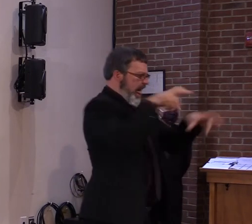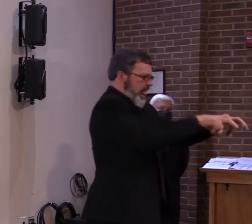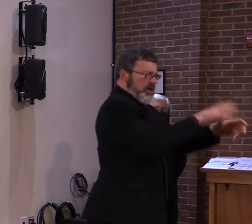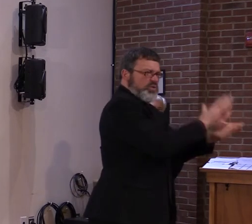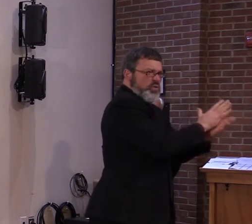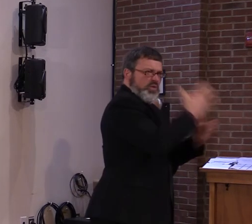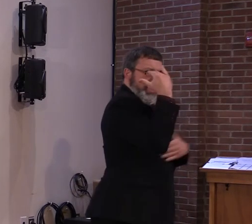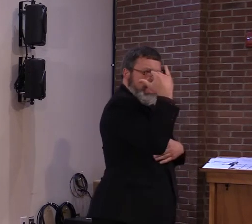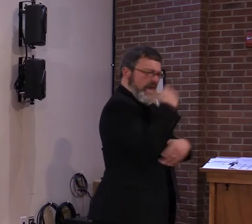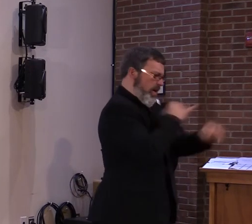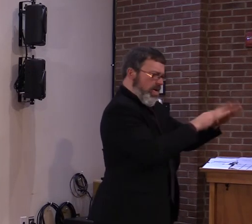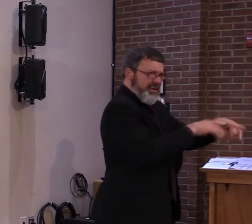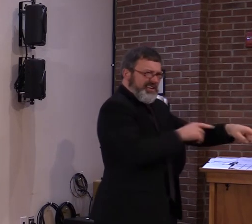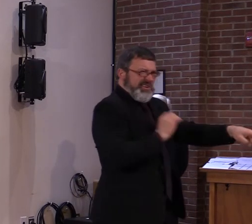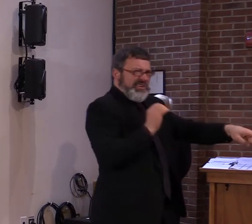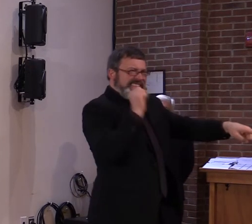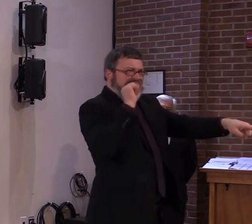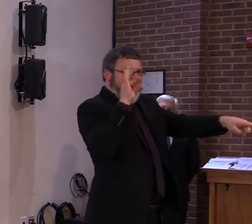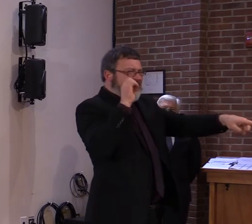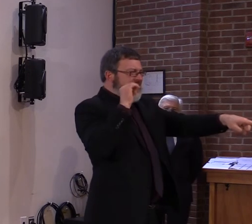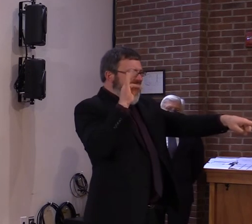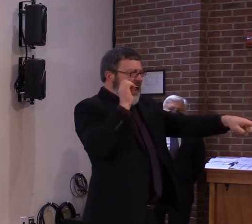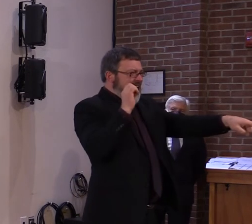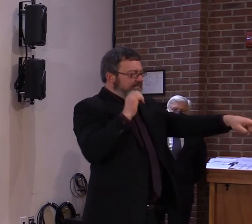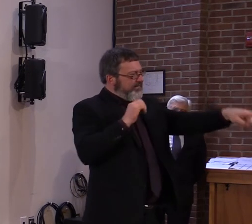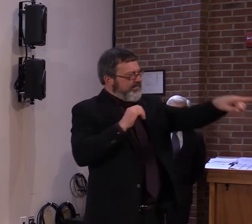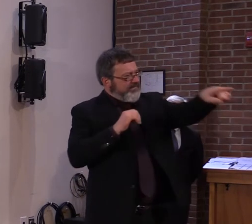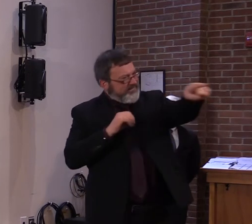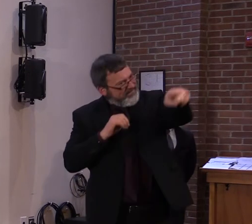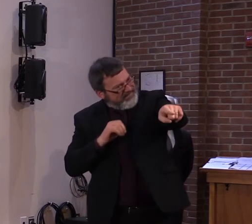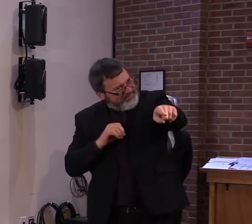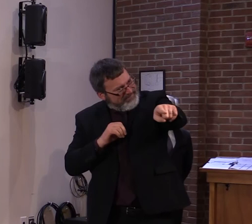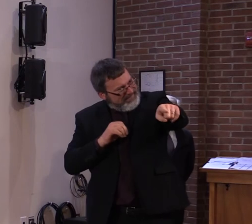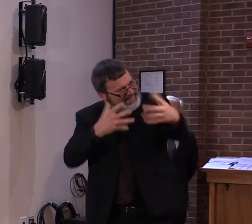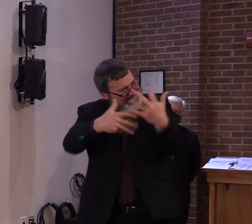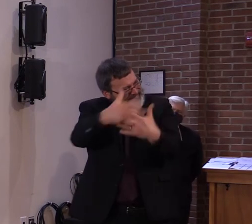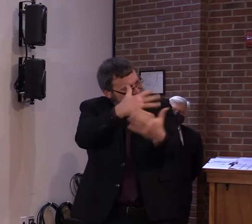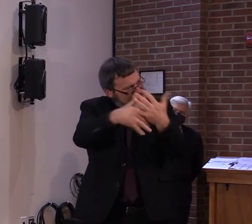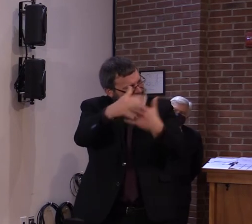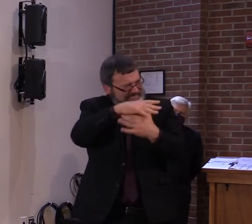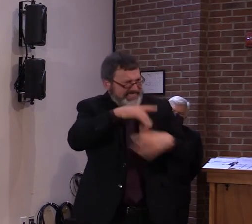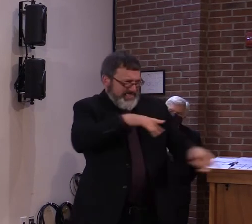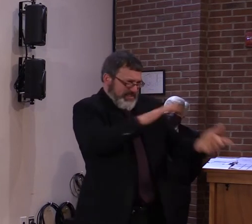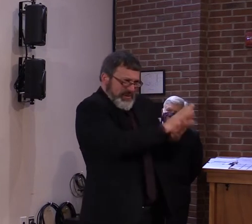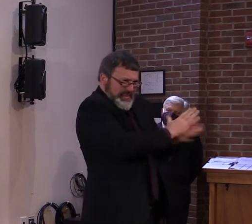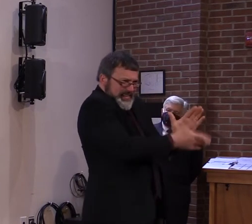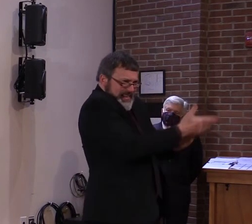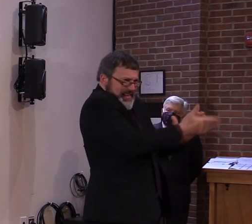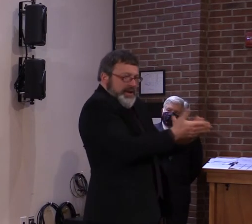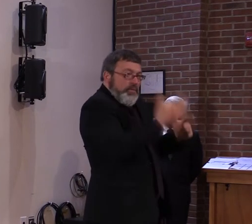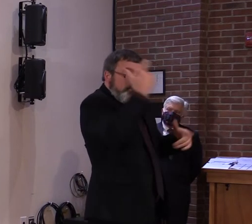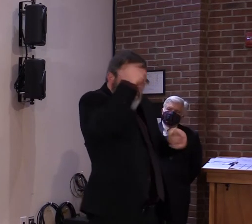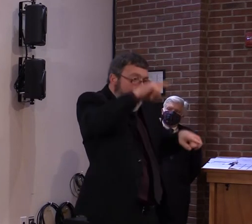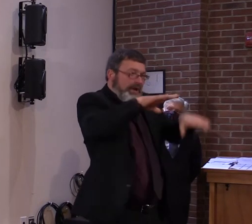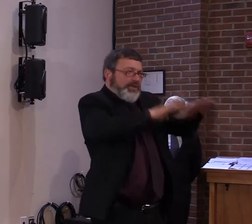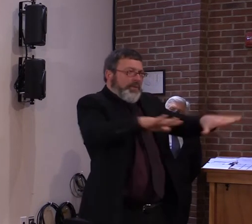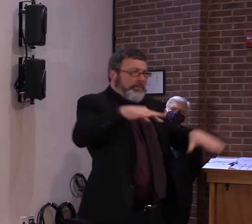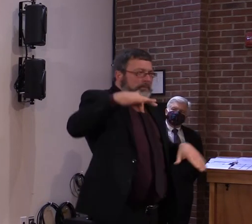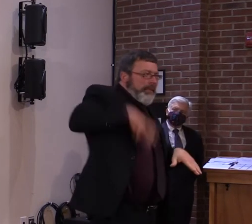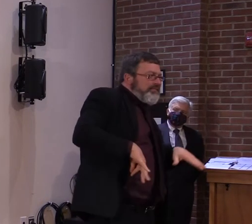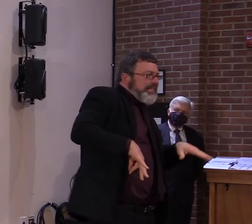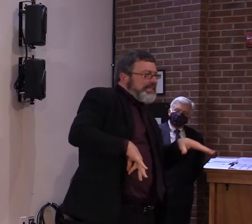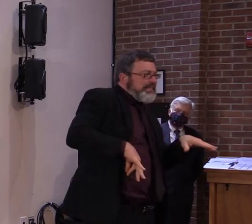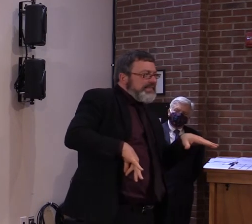we can keep schools open. So. If we had other data that indicated otherwise, our policy would be different. But right now, we don't have